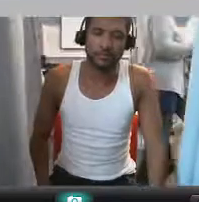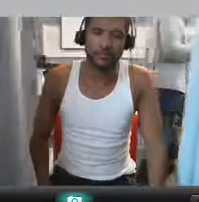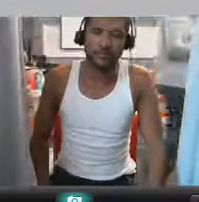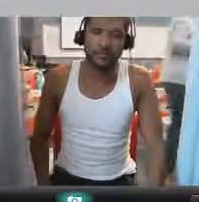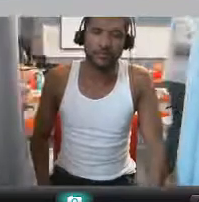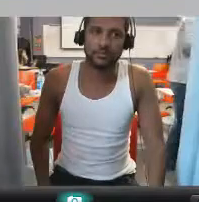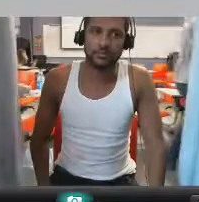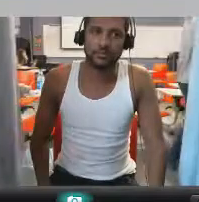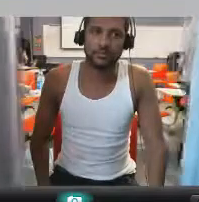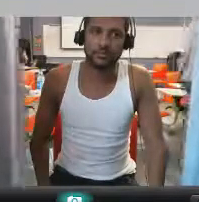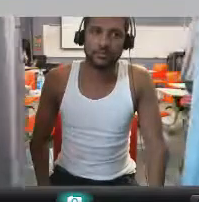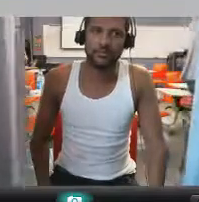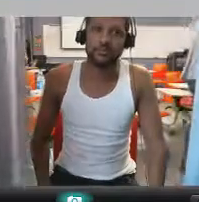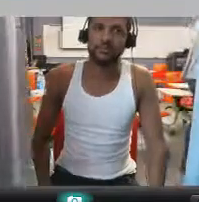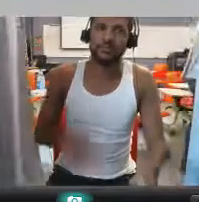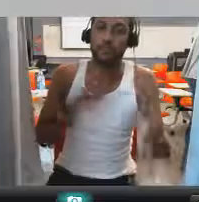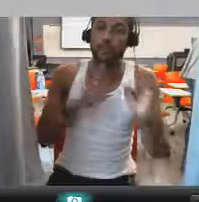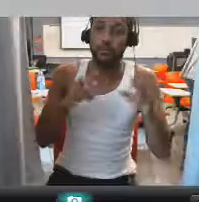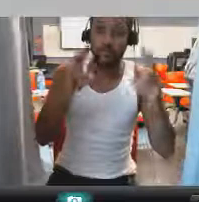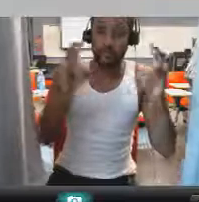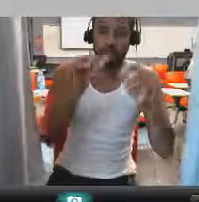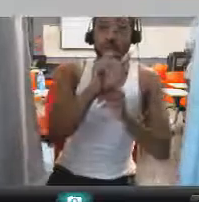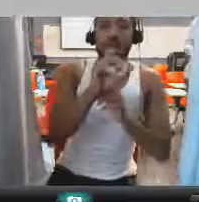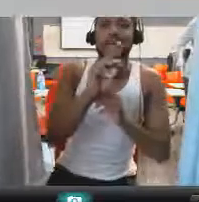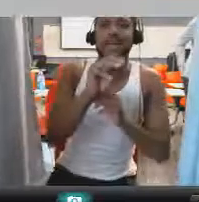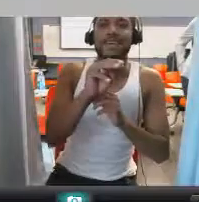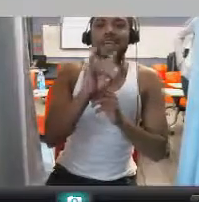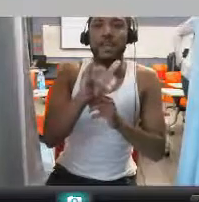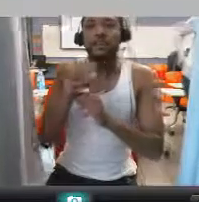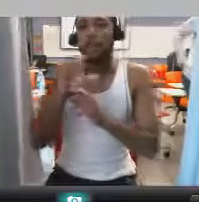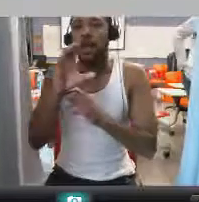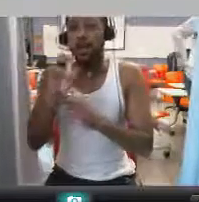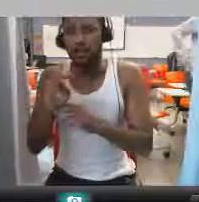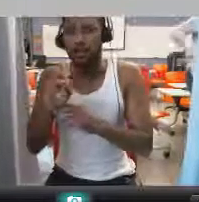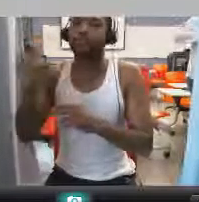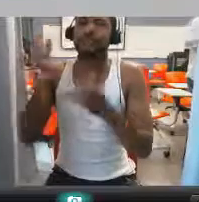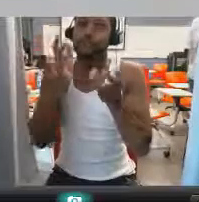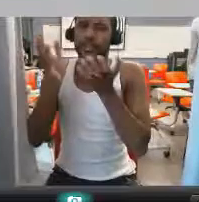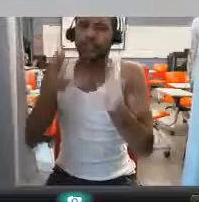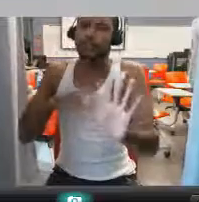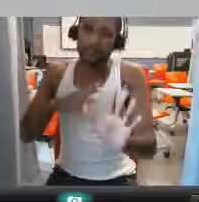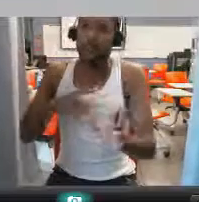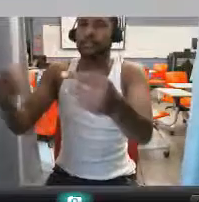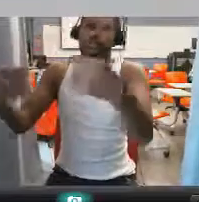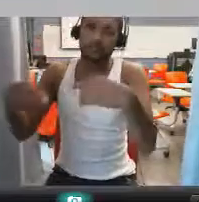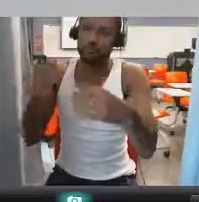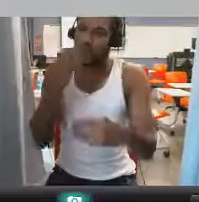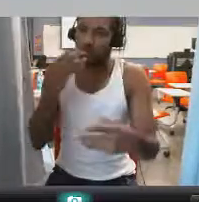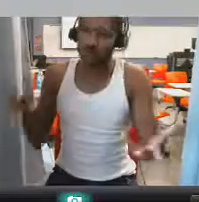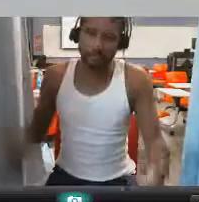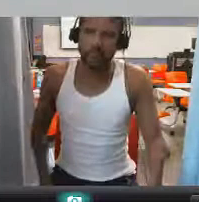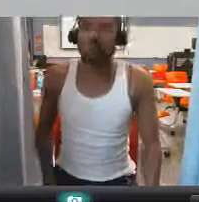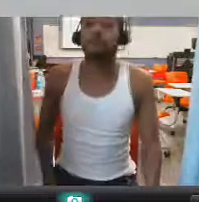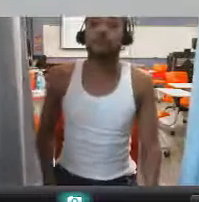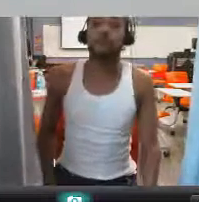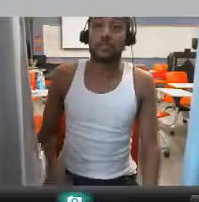Basically, we had to start ordering from Yummy.com, which is cool. It was in our neighborhood, and they were much friendlier, and they'd always deliver to us. We called them up